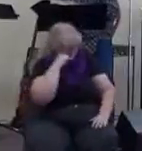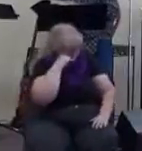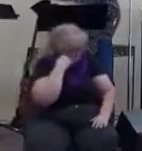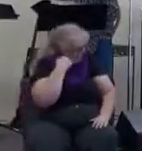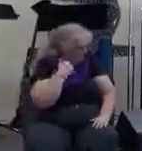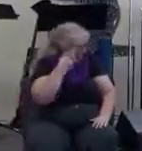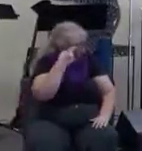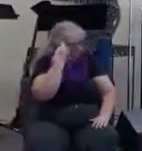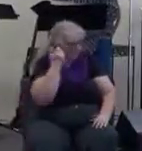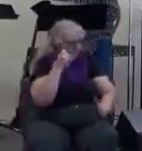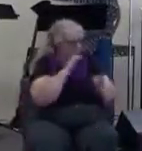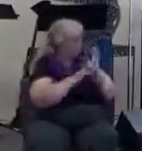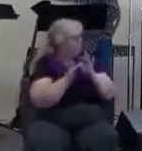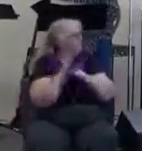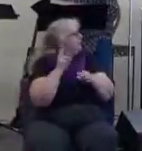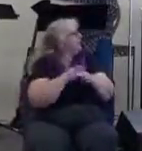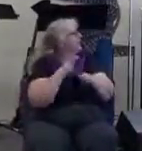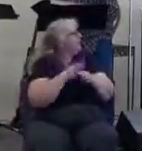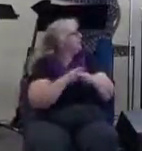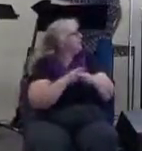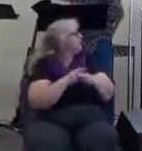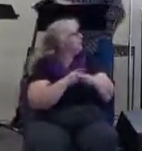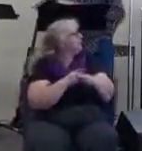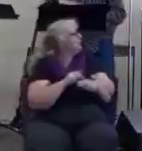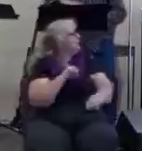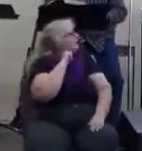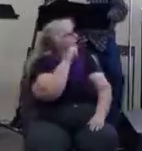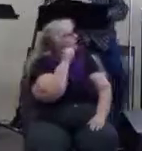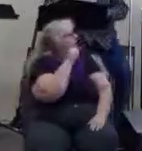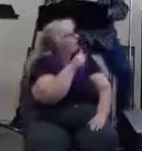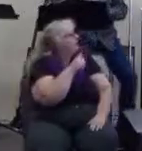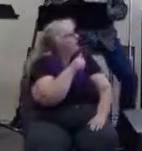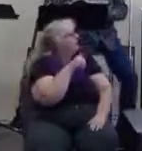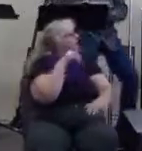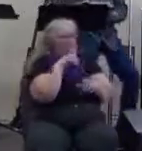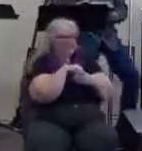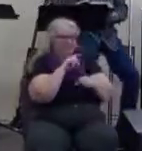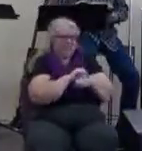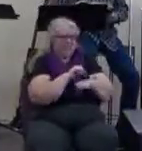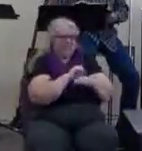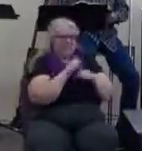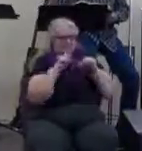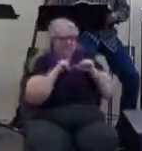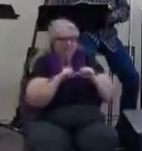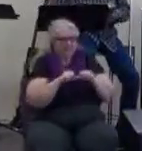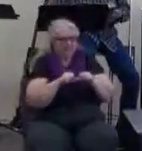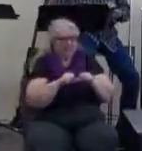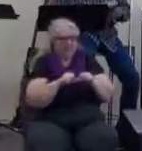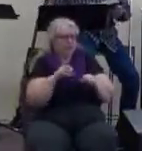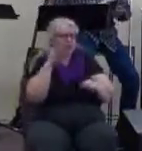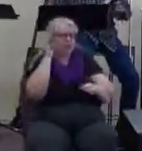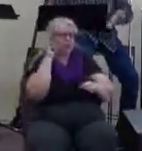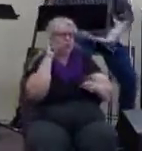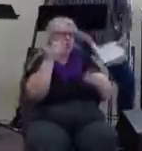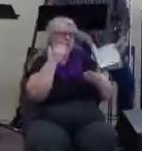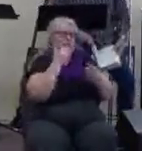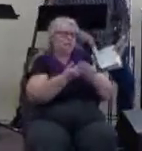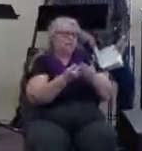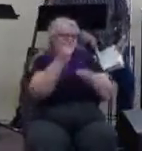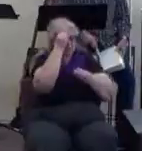and from house to house, they never stopped teaching and proclaiming the good news that Jesus